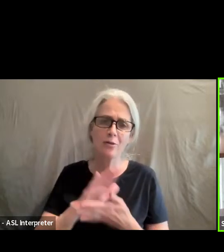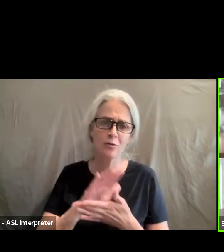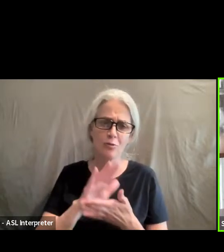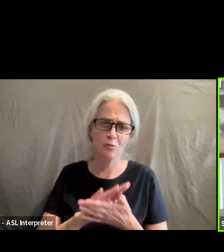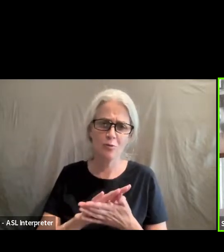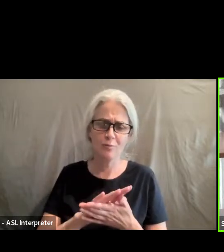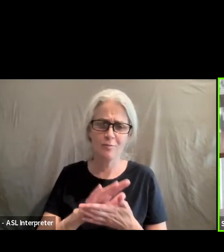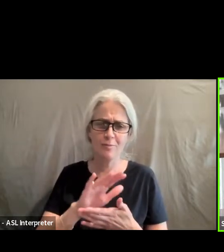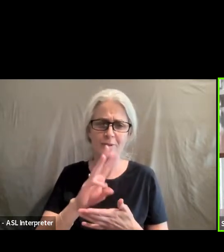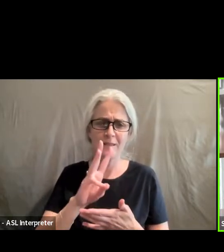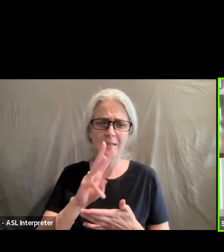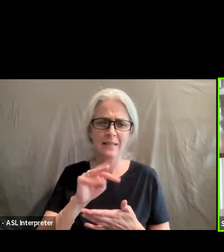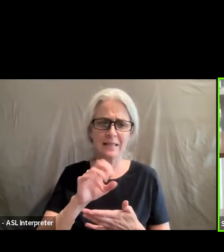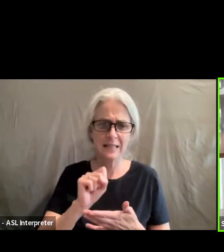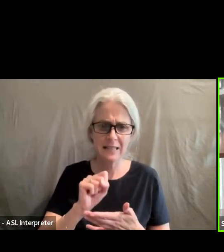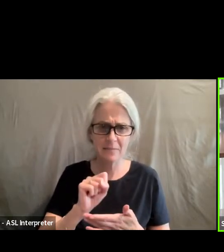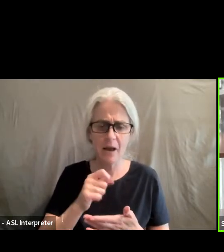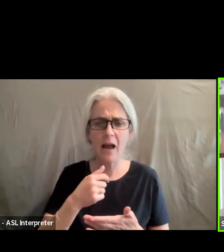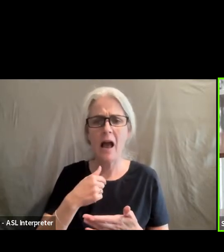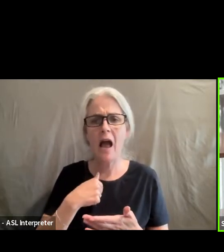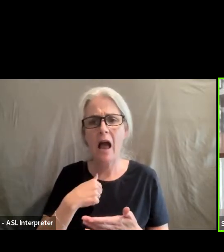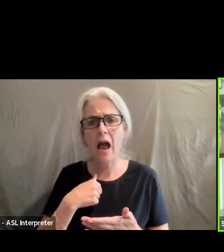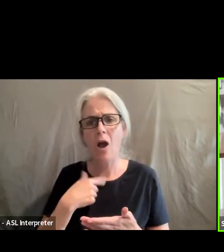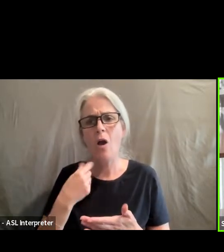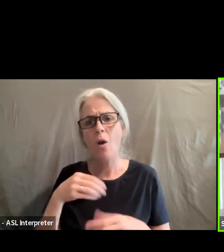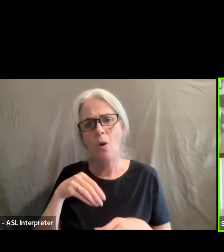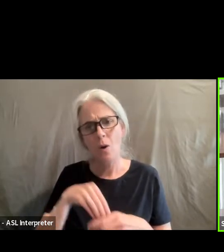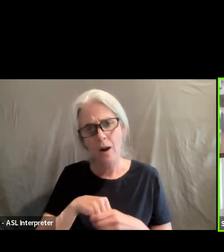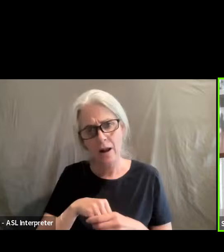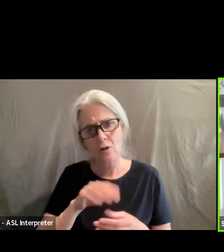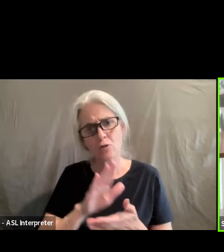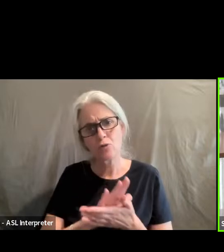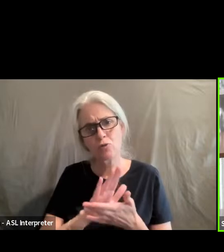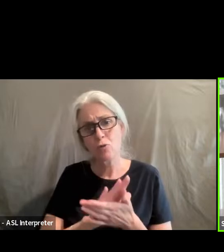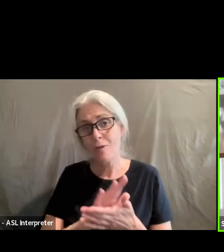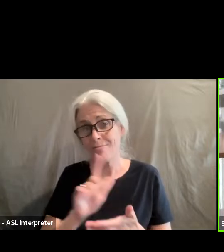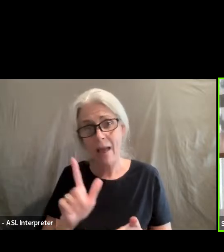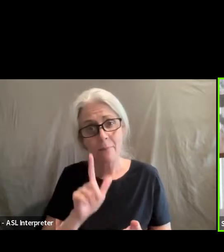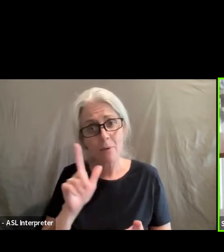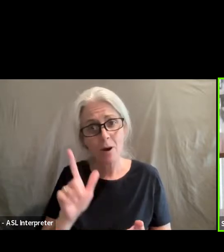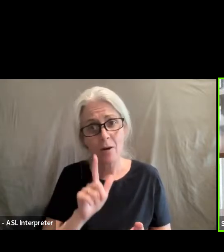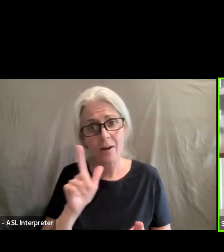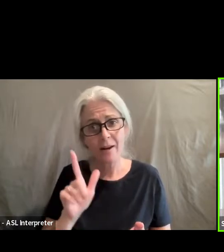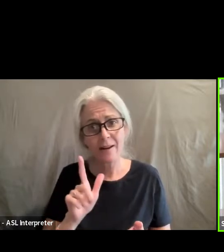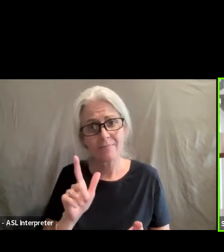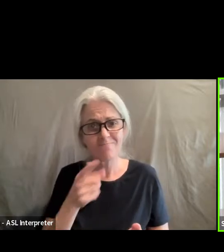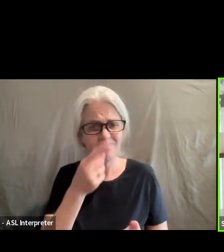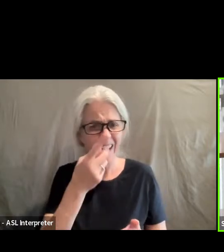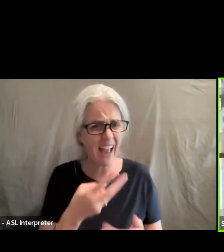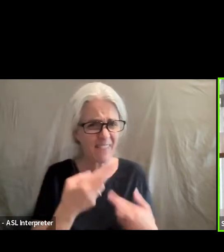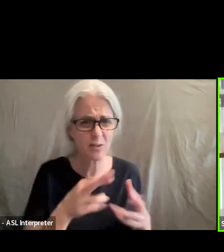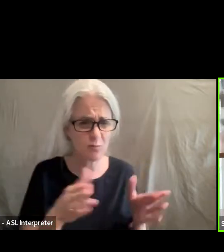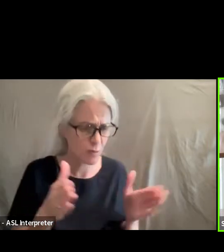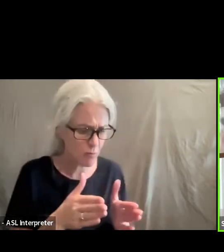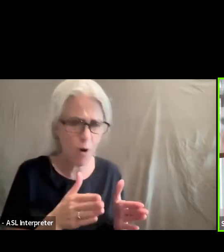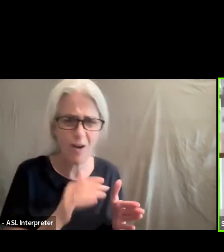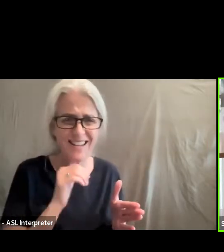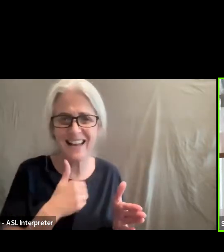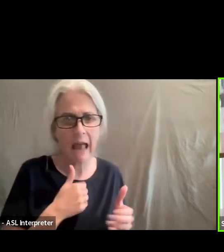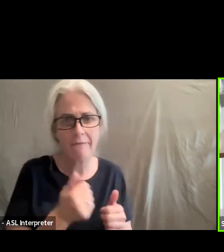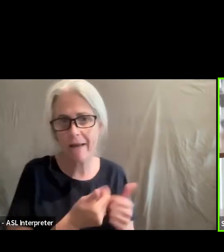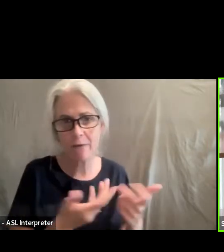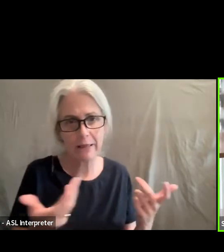But of course, as a student, obviously I would go into the school library, which was about the size of half of this room here. So it didn't have